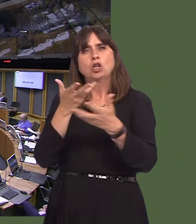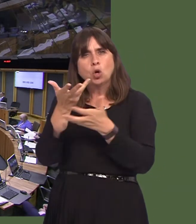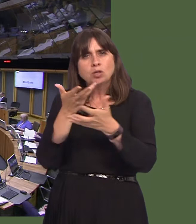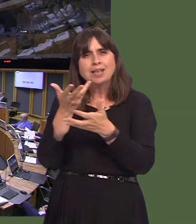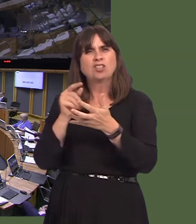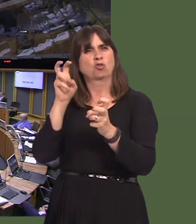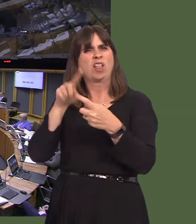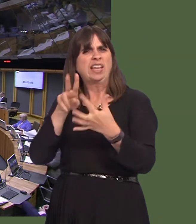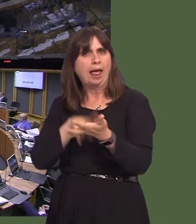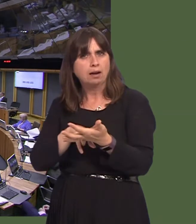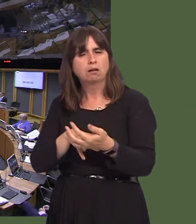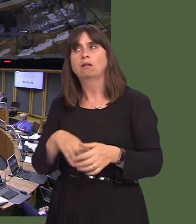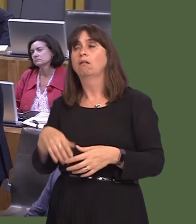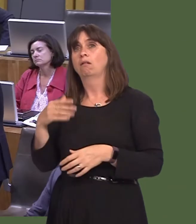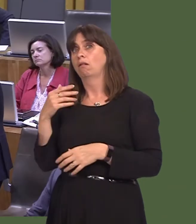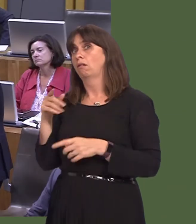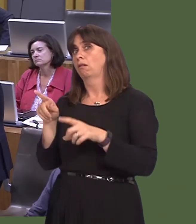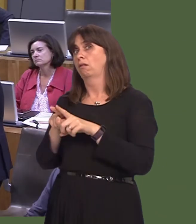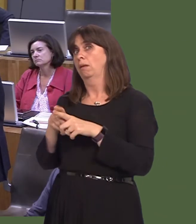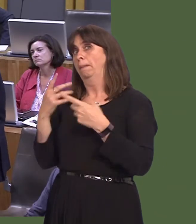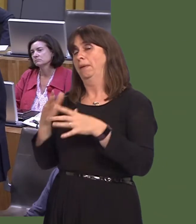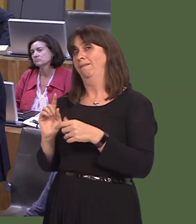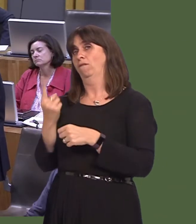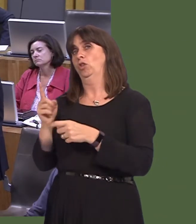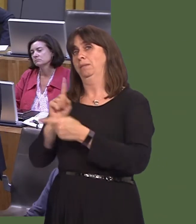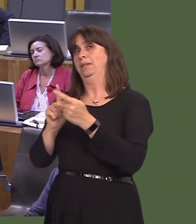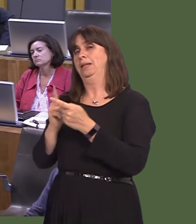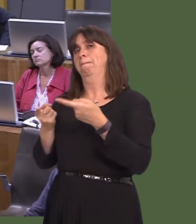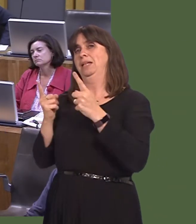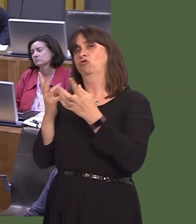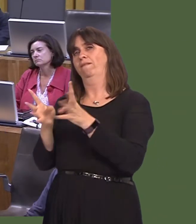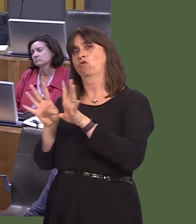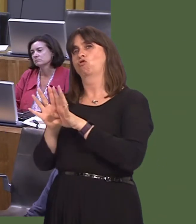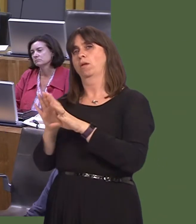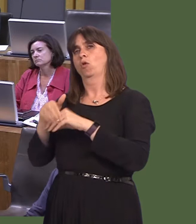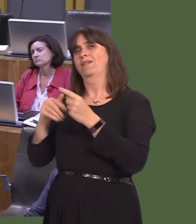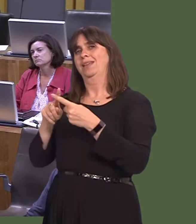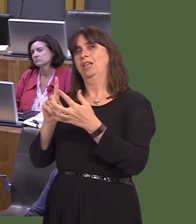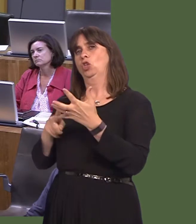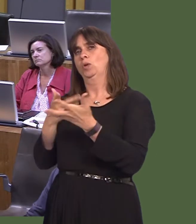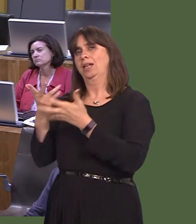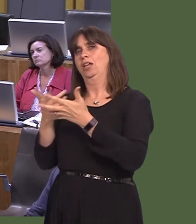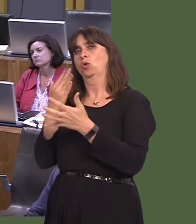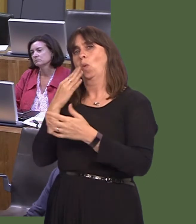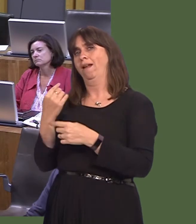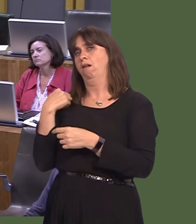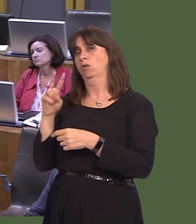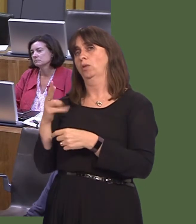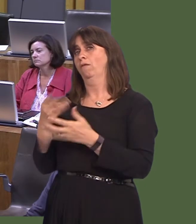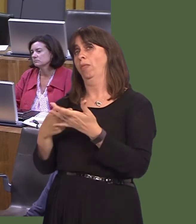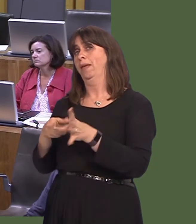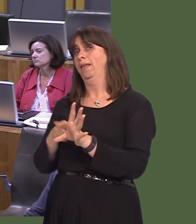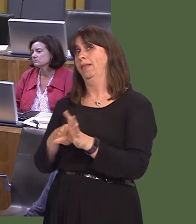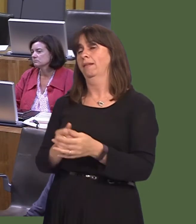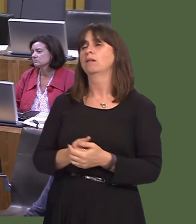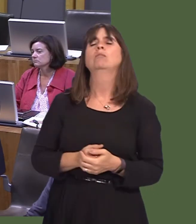EN. Most recently, at political level, there was the first meeting of the Ministerial Forum on EU negotiations on the 24th of May.